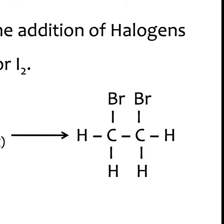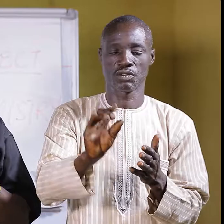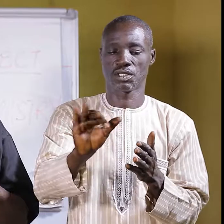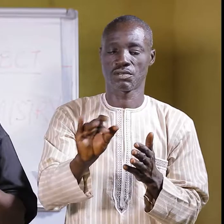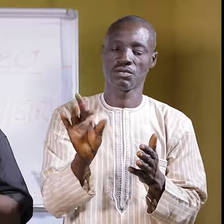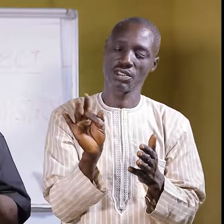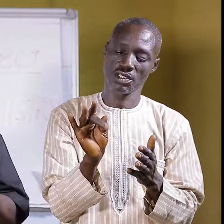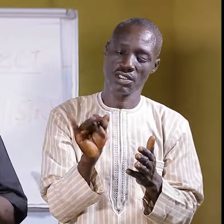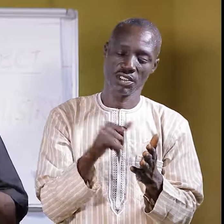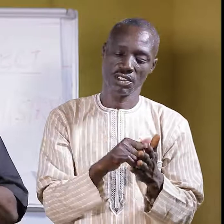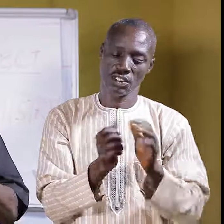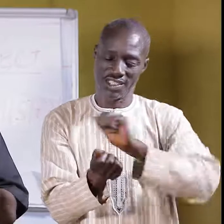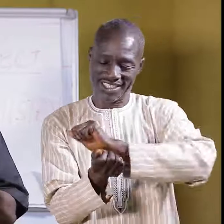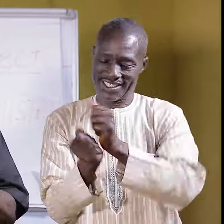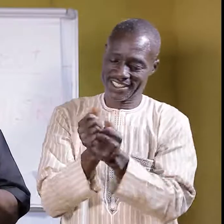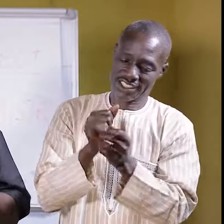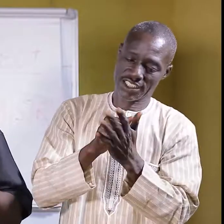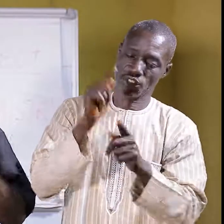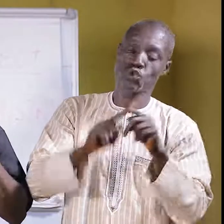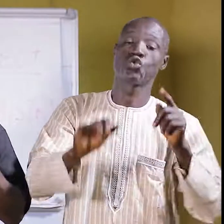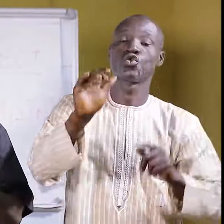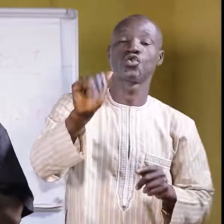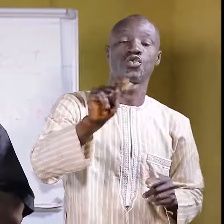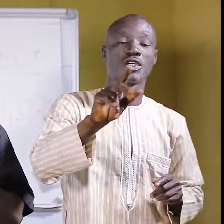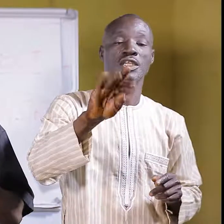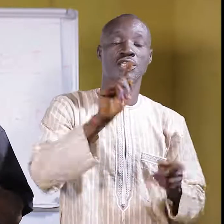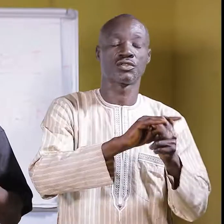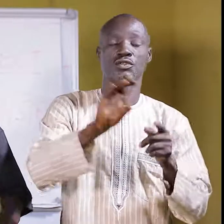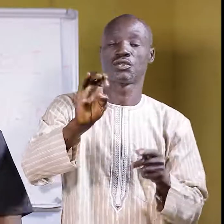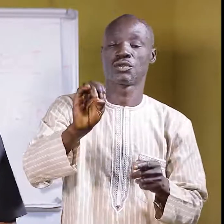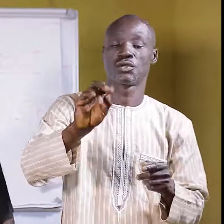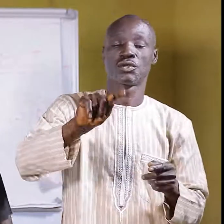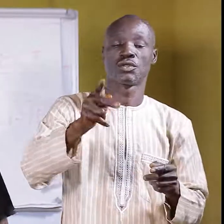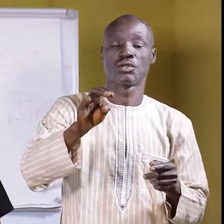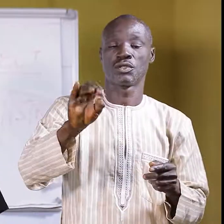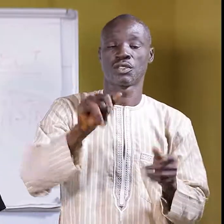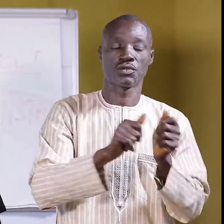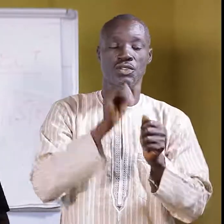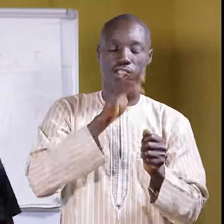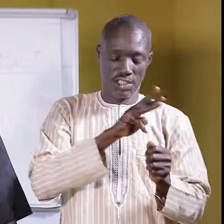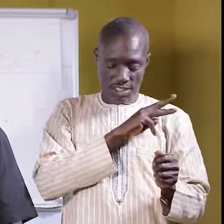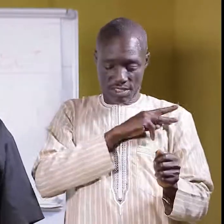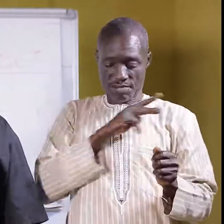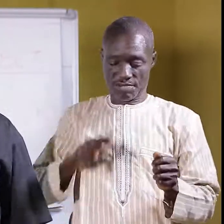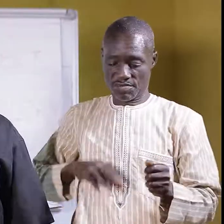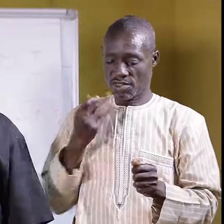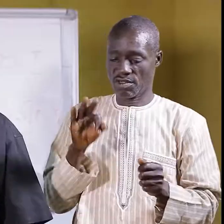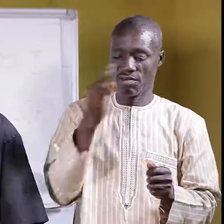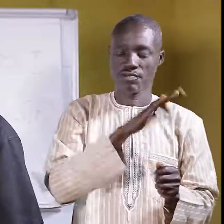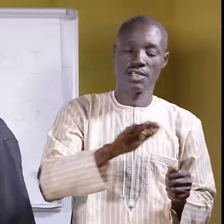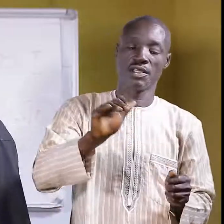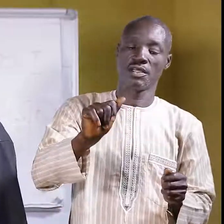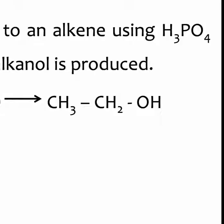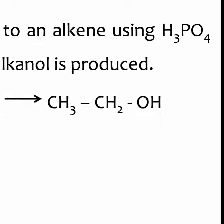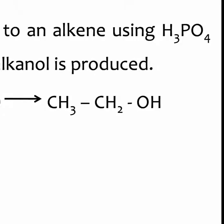1,2-dibromoethane. It's going to convert it from alkene to ethane, which is a member of the alkane